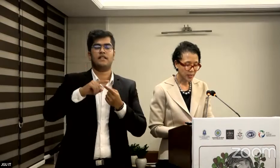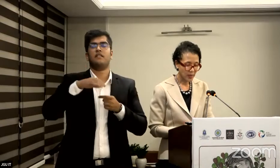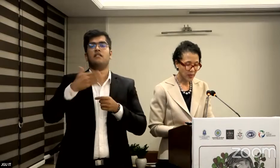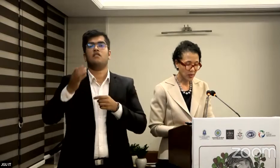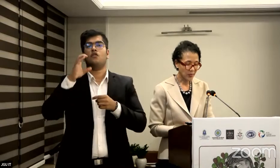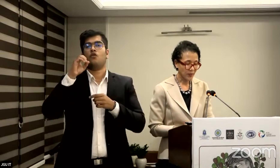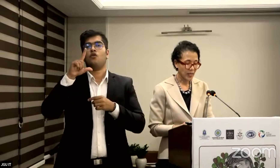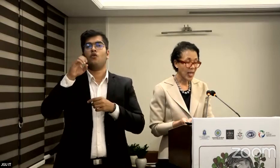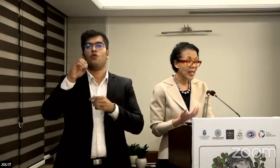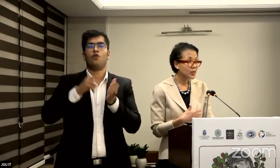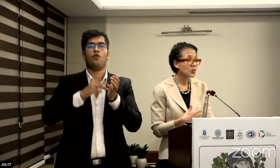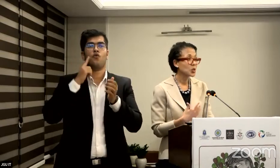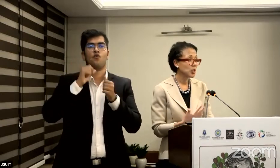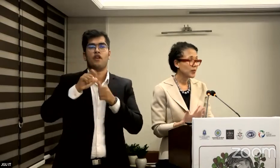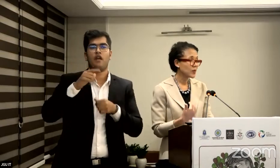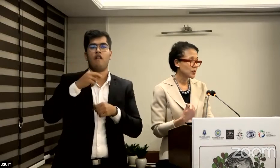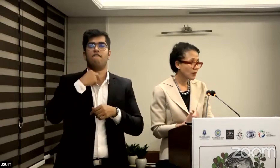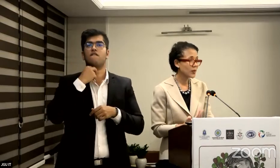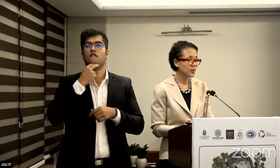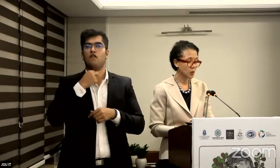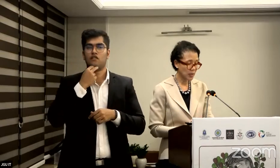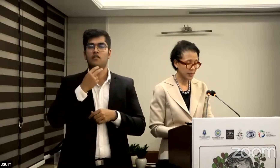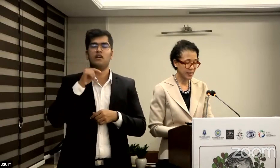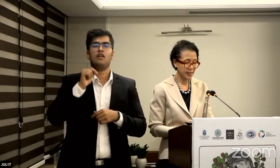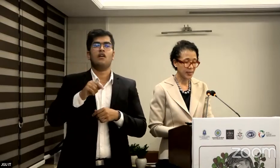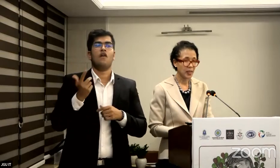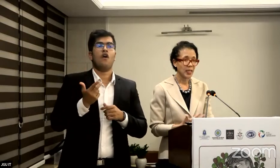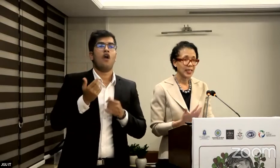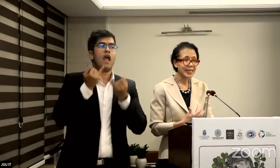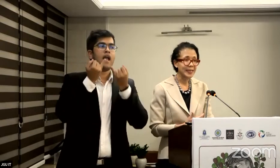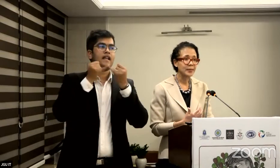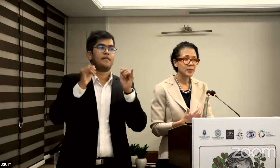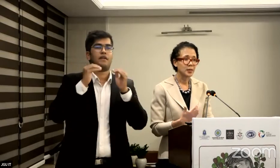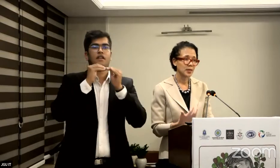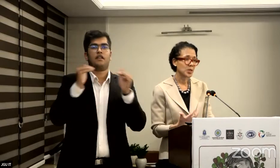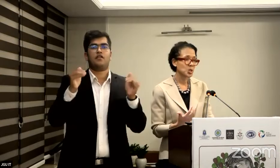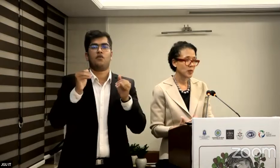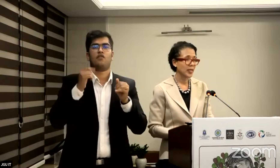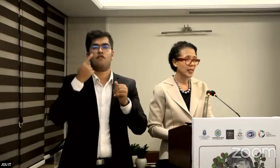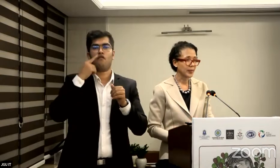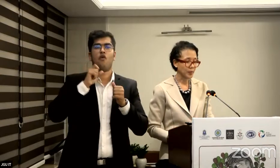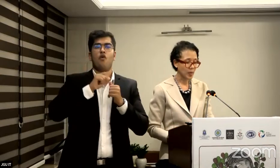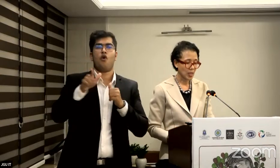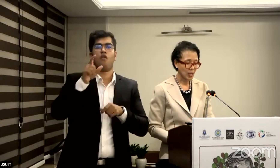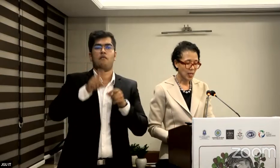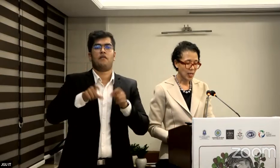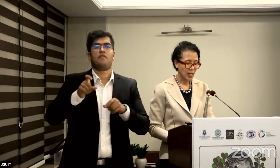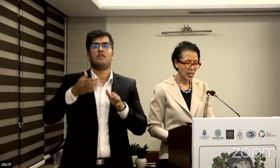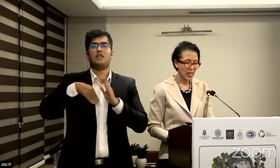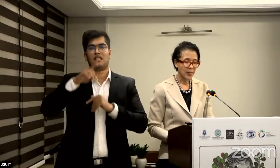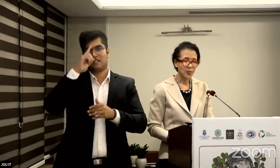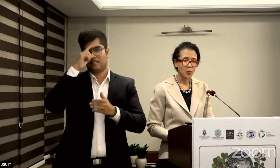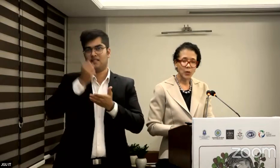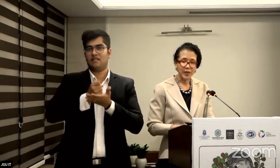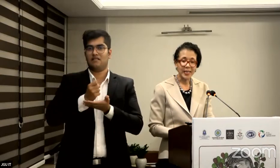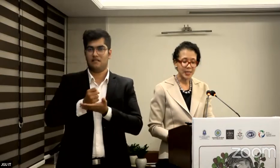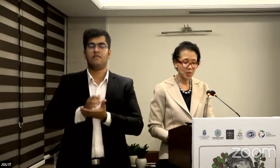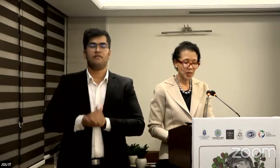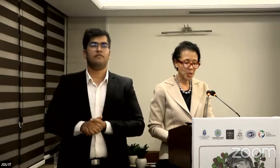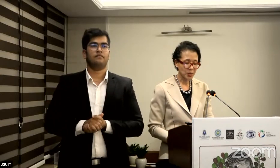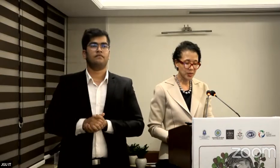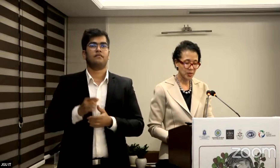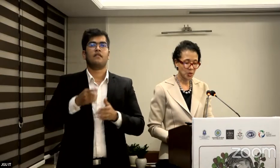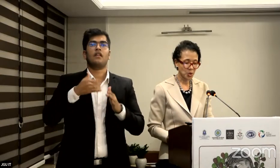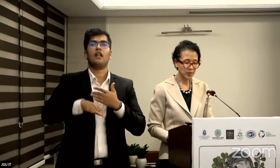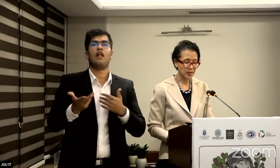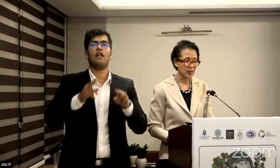international economic law and to achieve sovereign equality in decision-making within